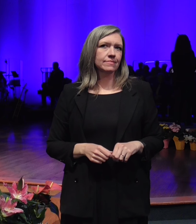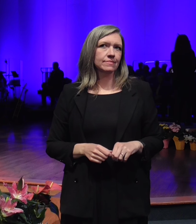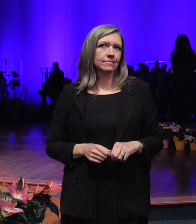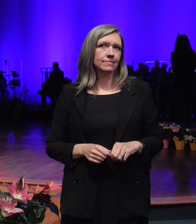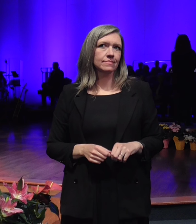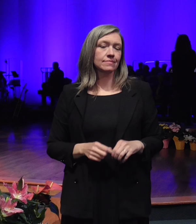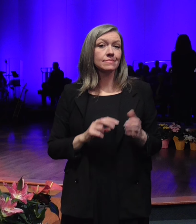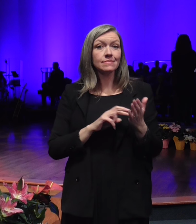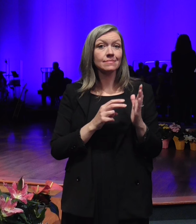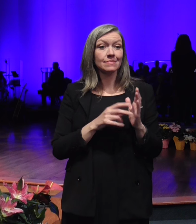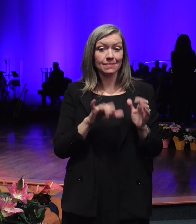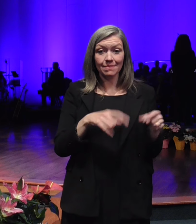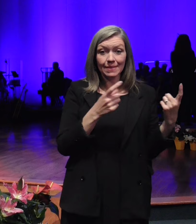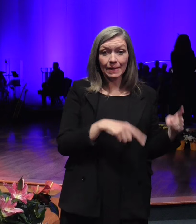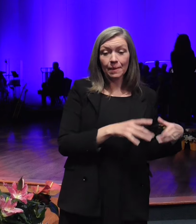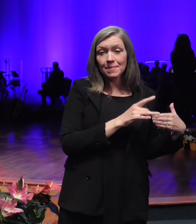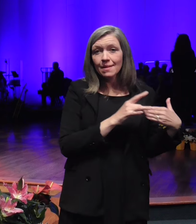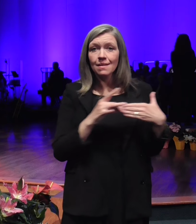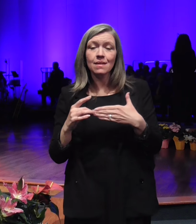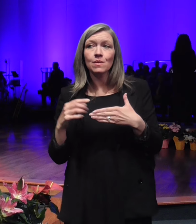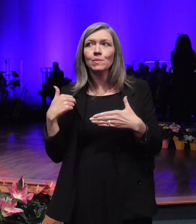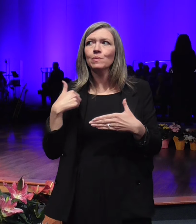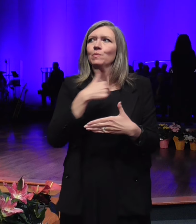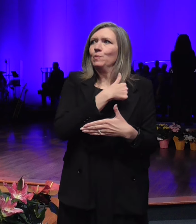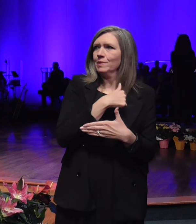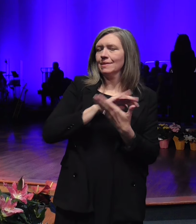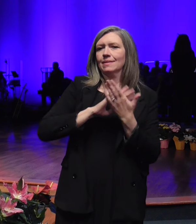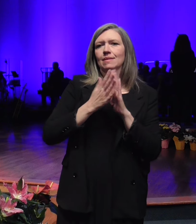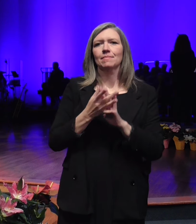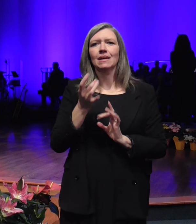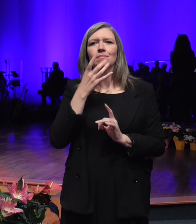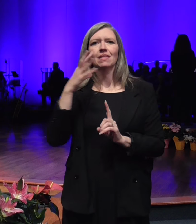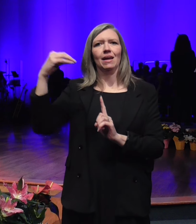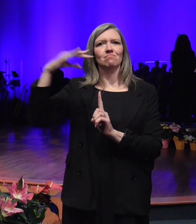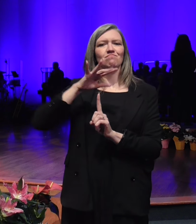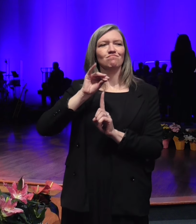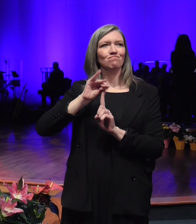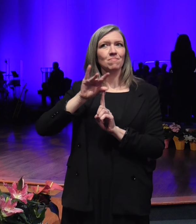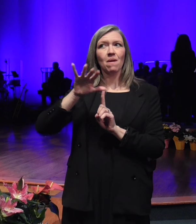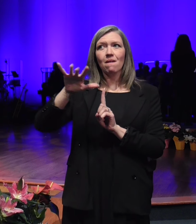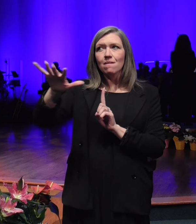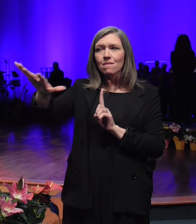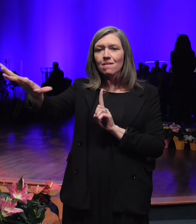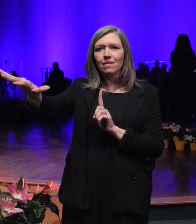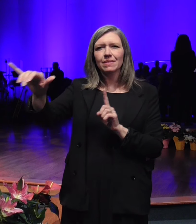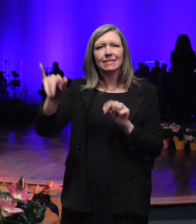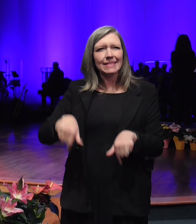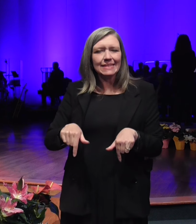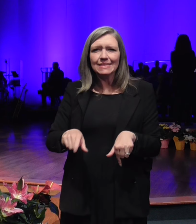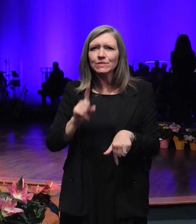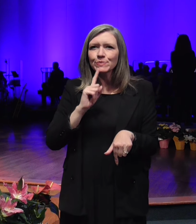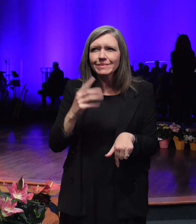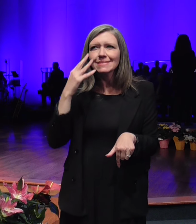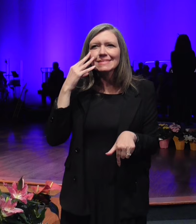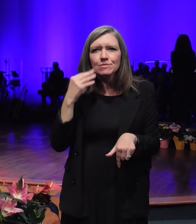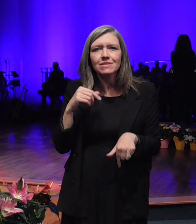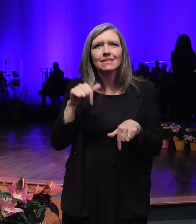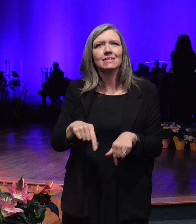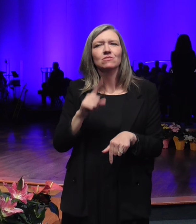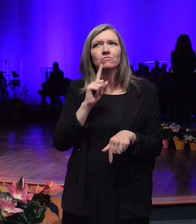may become the beacons of light that shine forth this very reality of